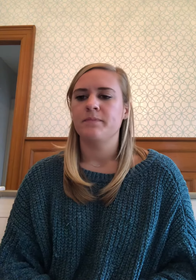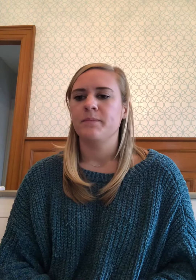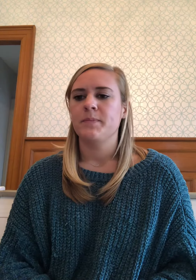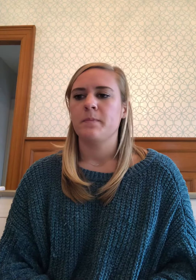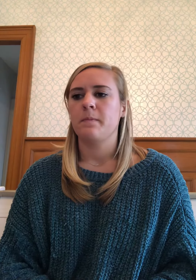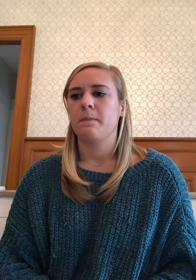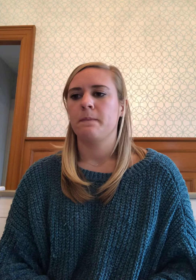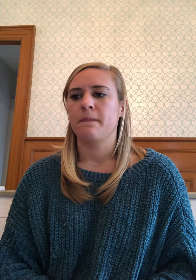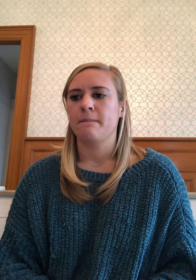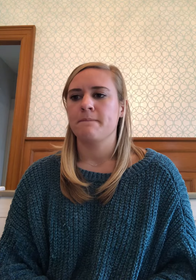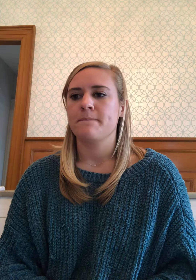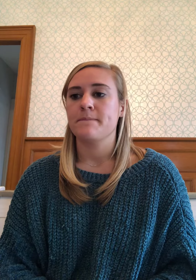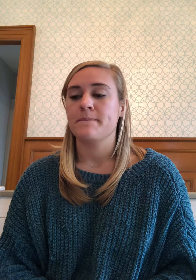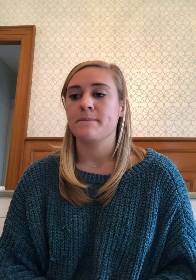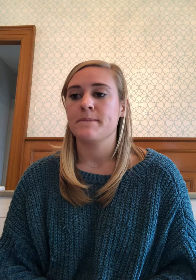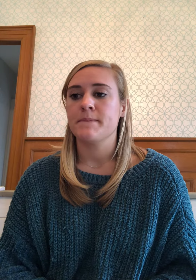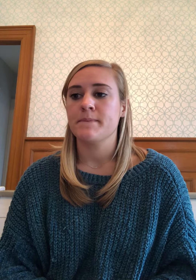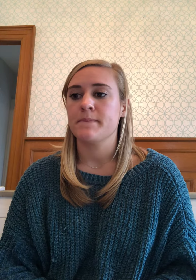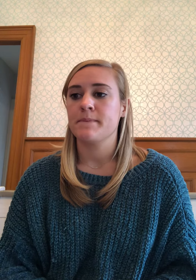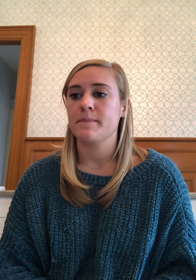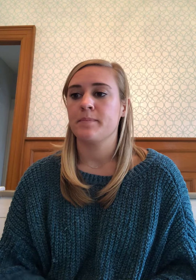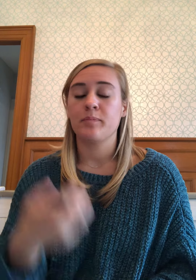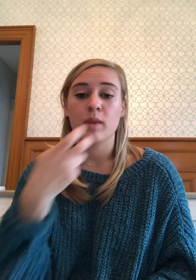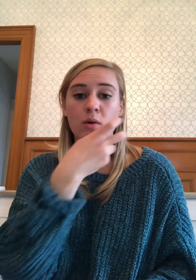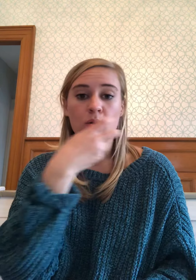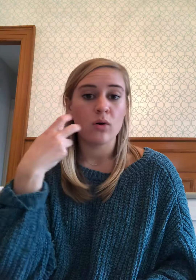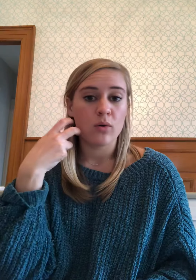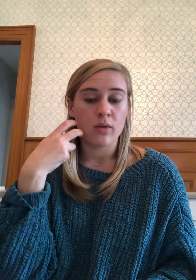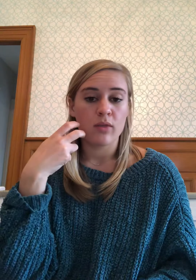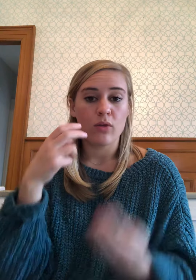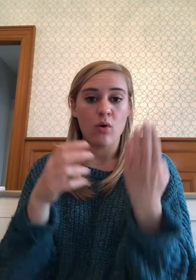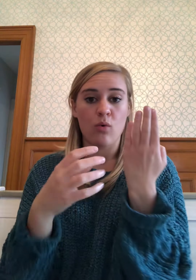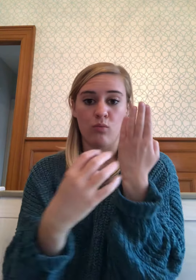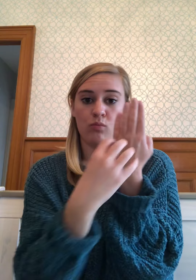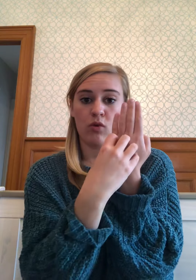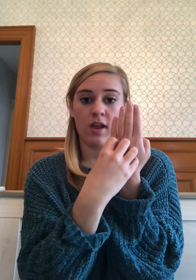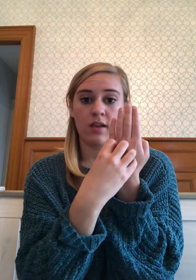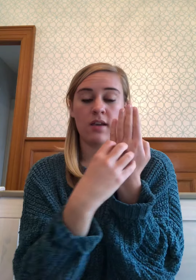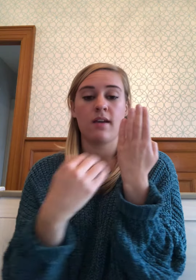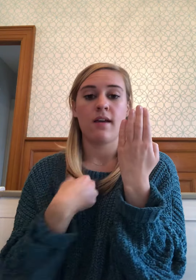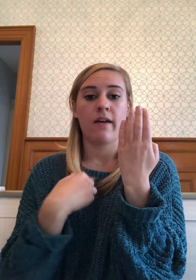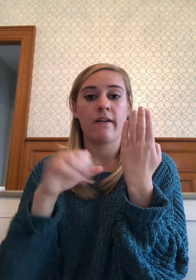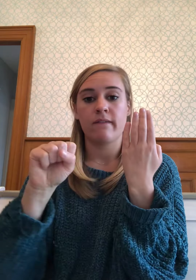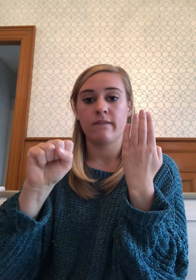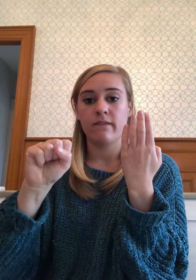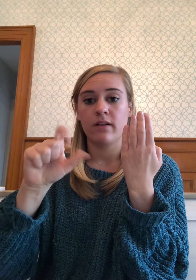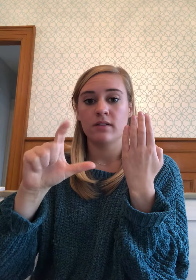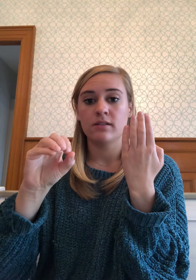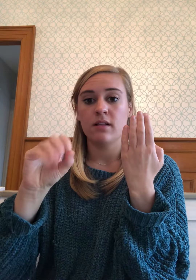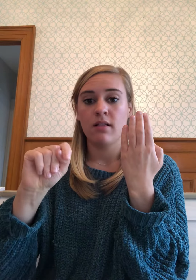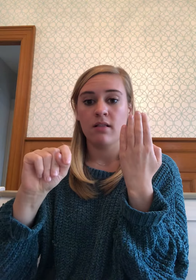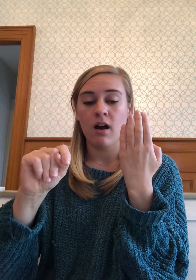And orthodontic brackets have slots cut in to them in